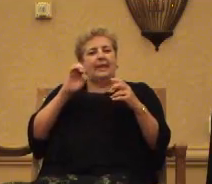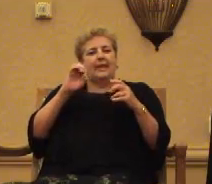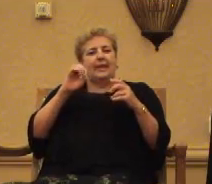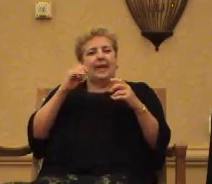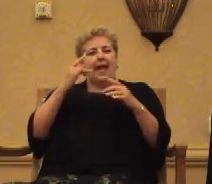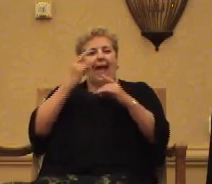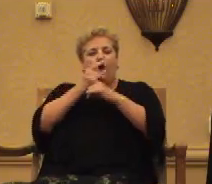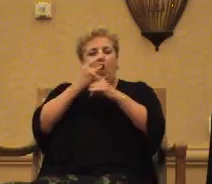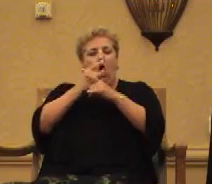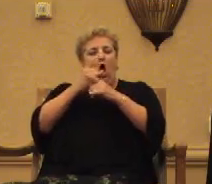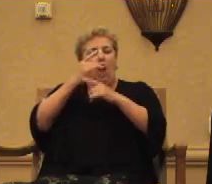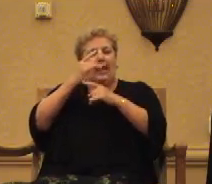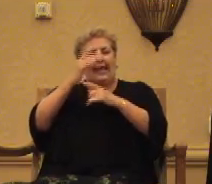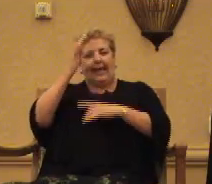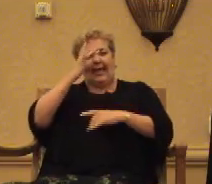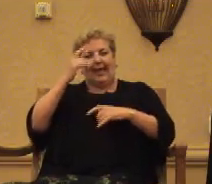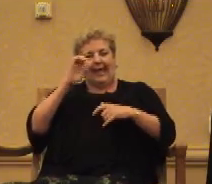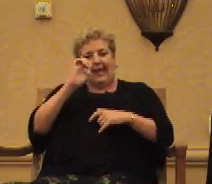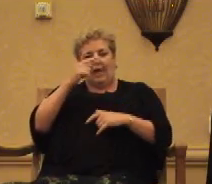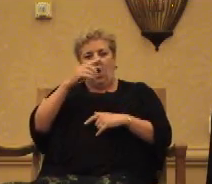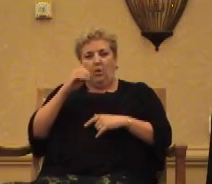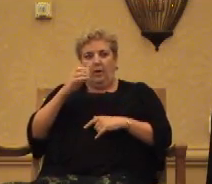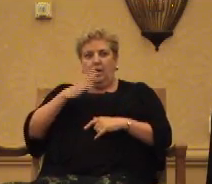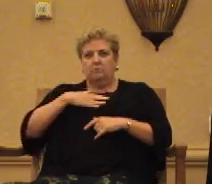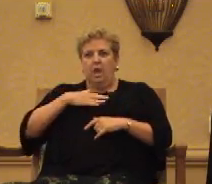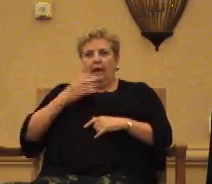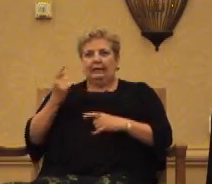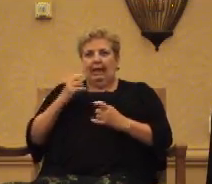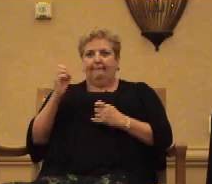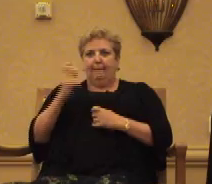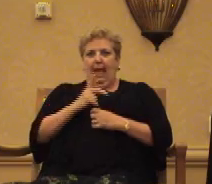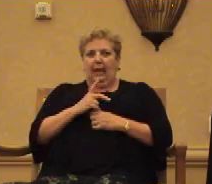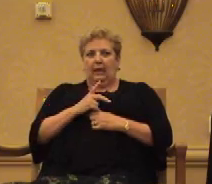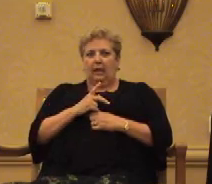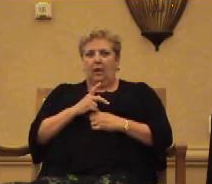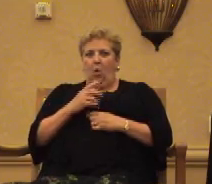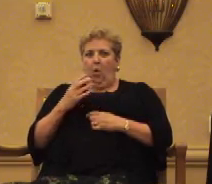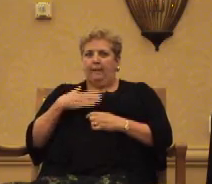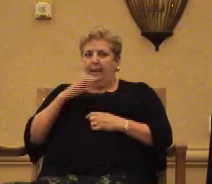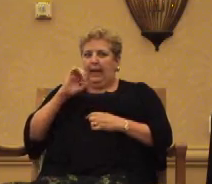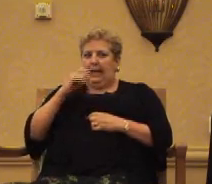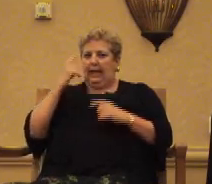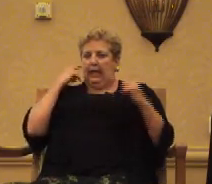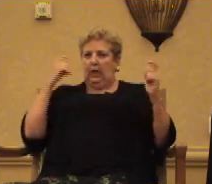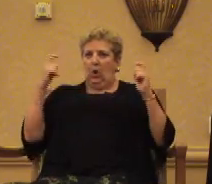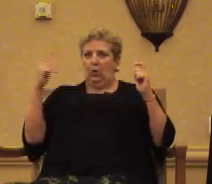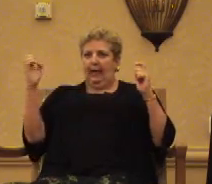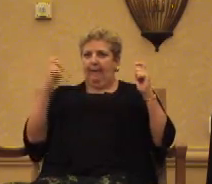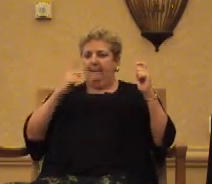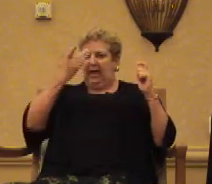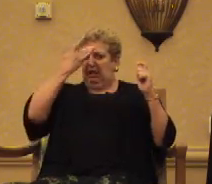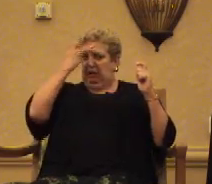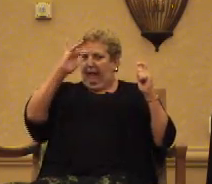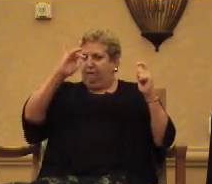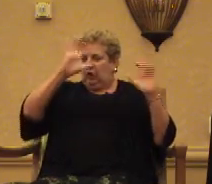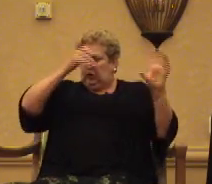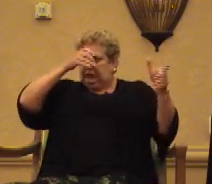back. And it came back. It learned. It came back clever. And it came back smarter. And it came back